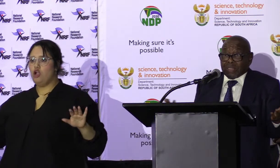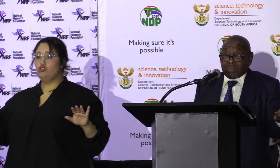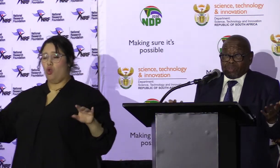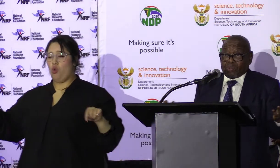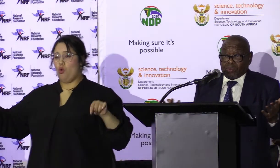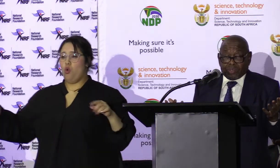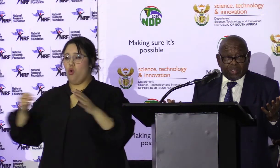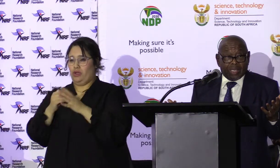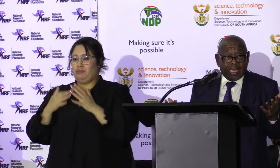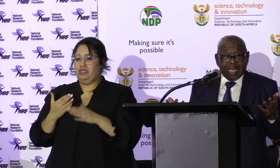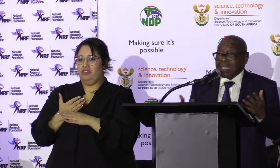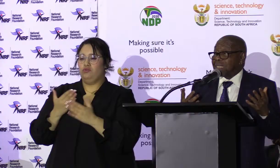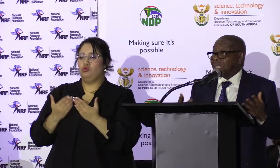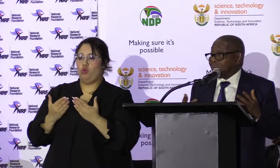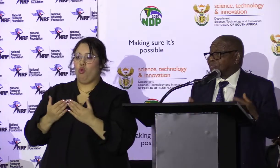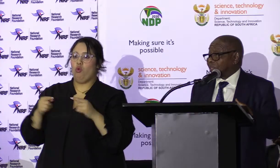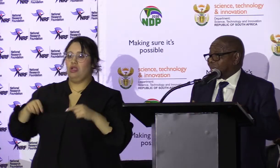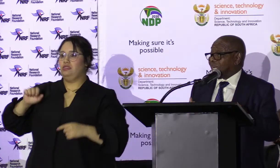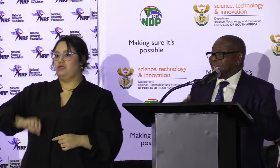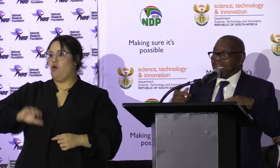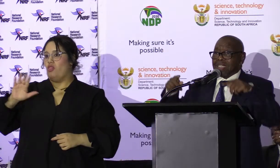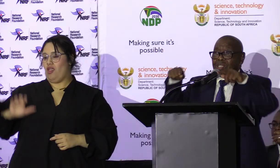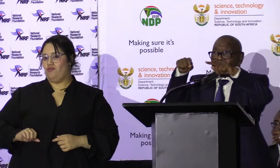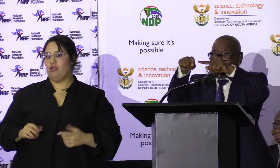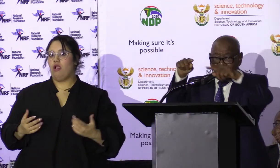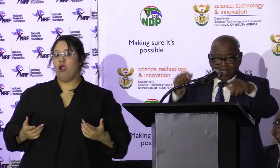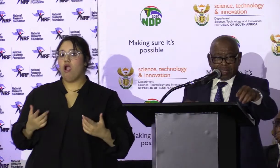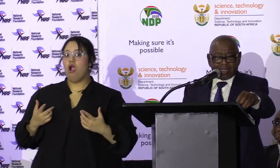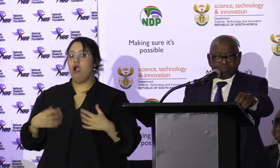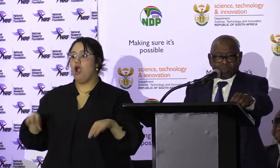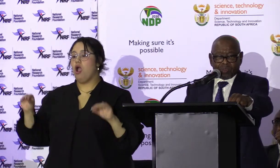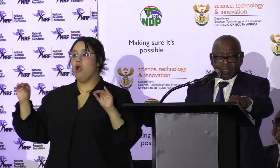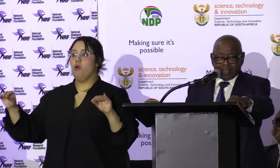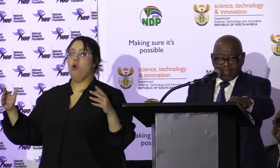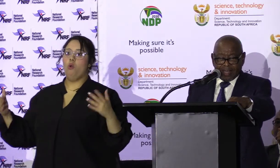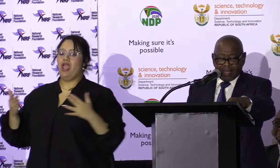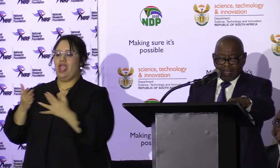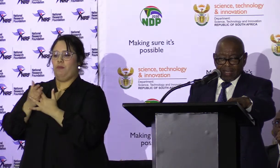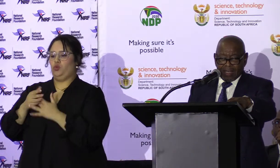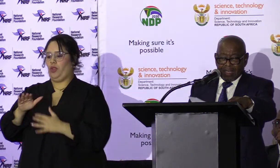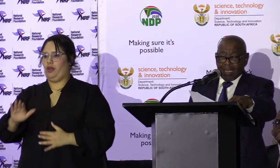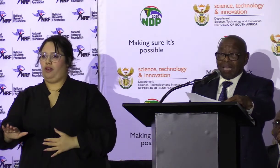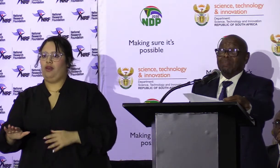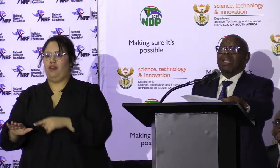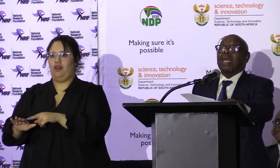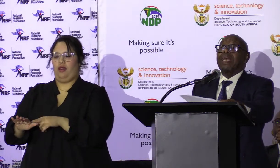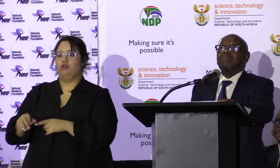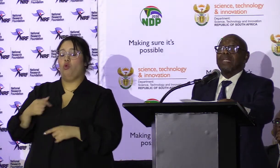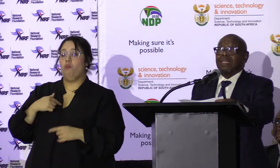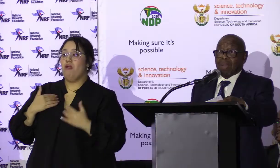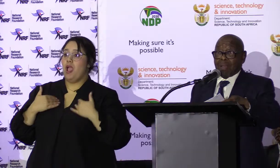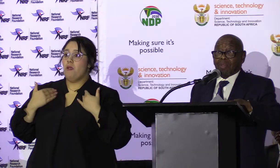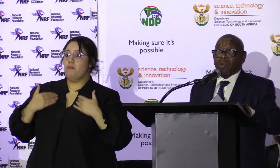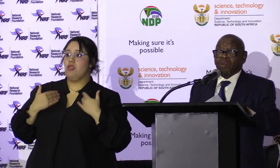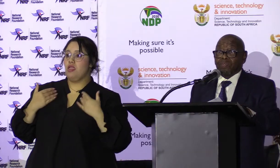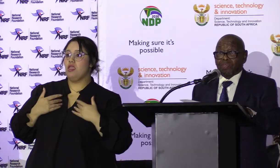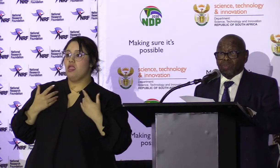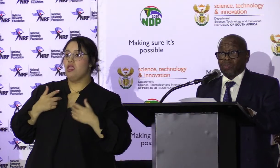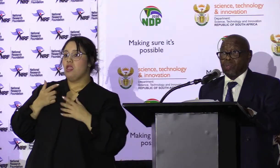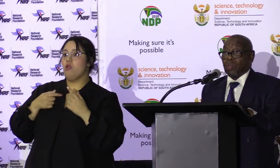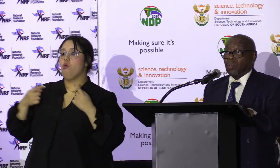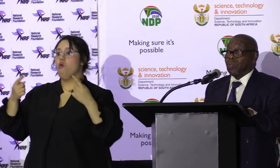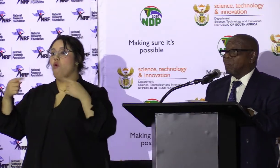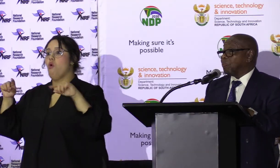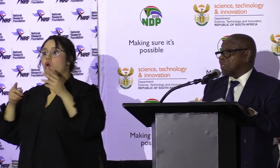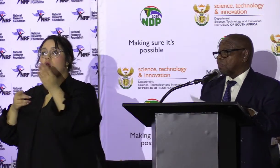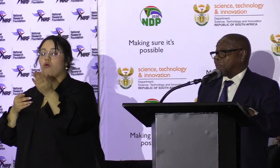most expensive schools in South Africa. It's located in between there. I'm glad, Bantabami, all of